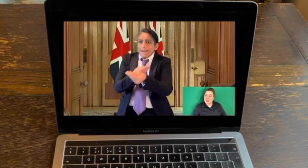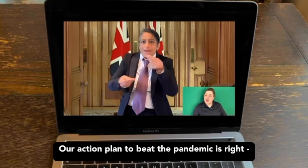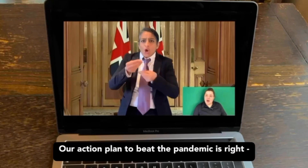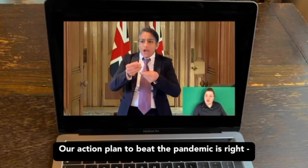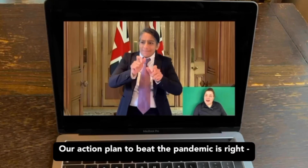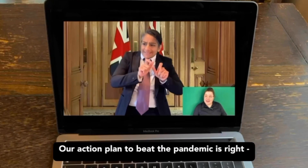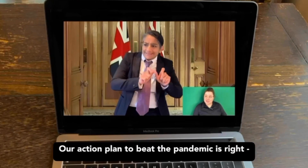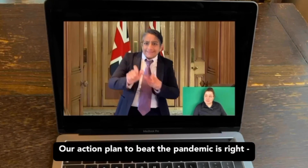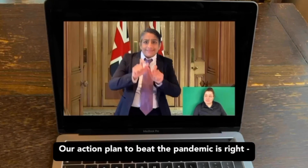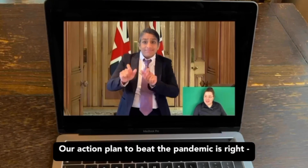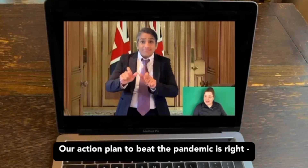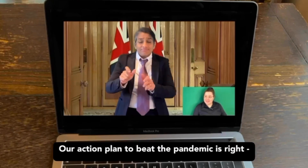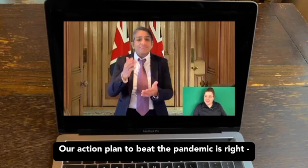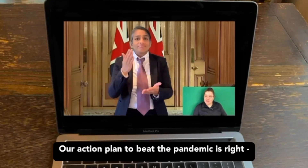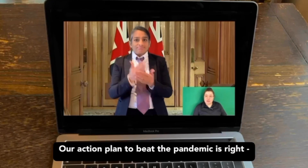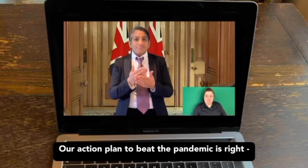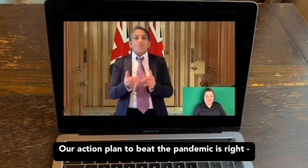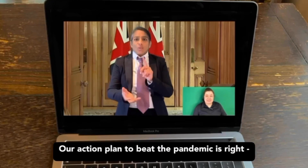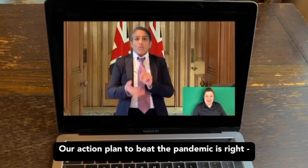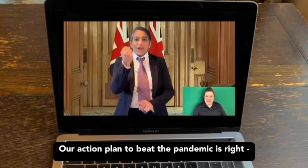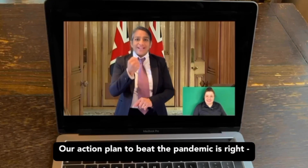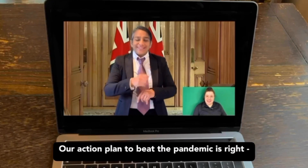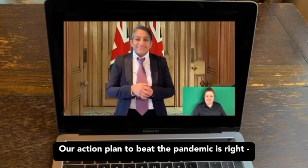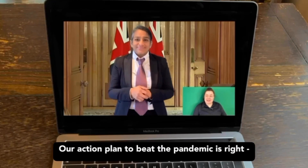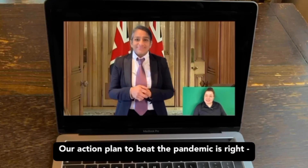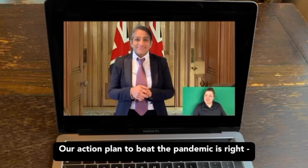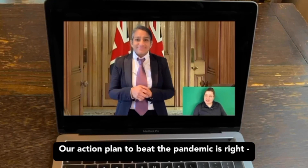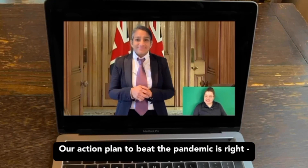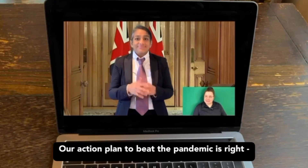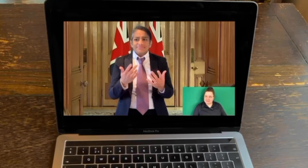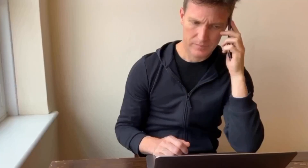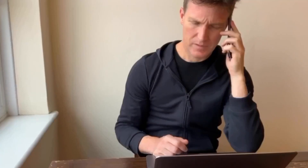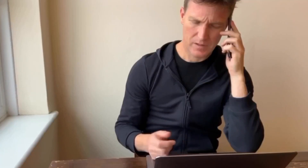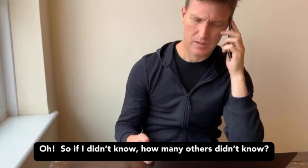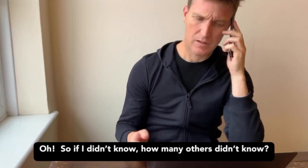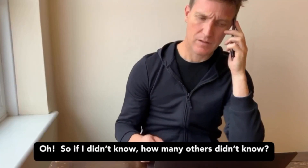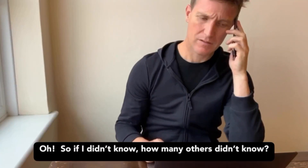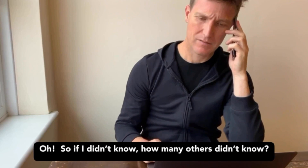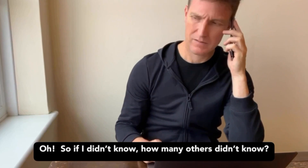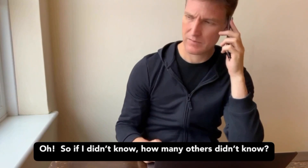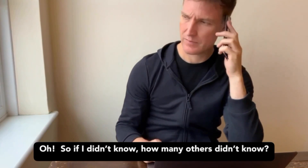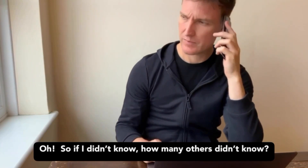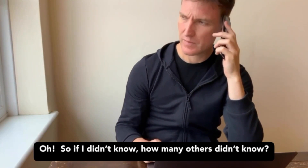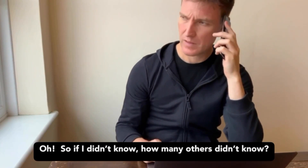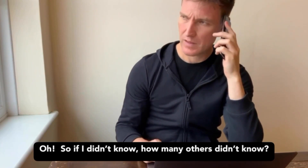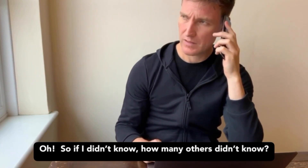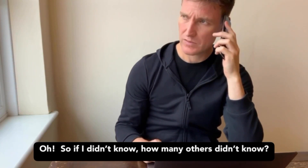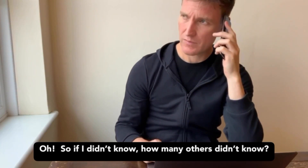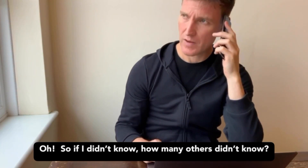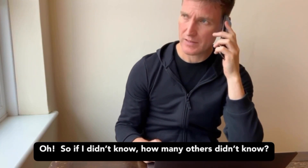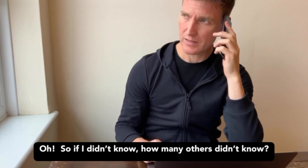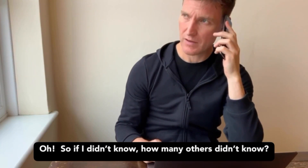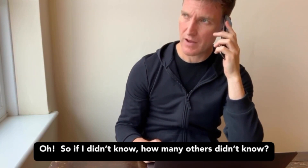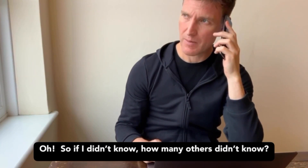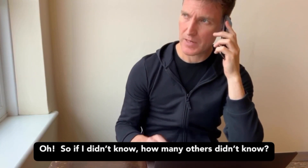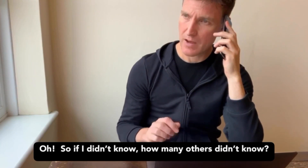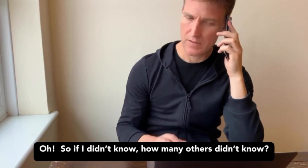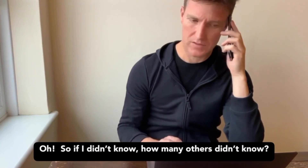our action plan to beat the pandemic is right. Oh, so if I didn't know, how many others didn't